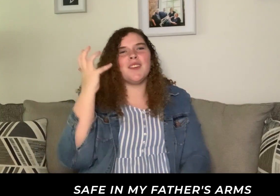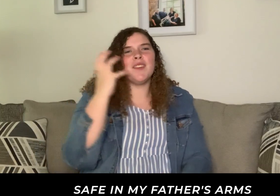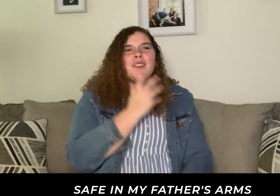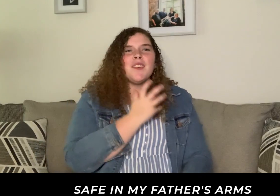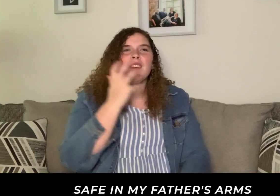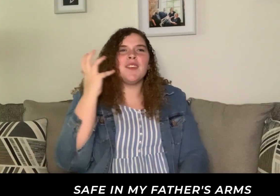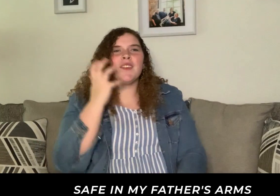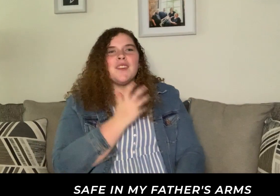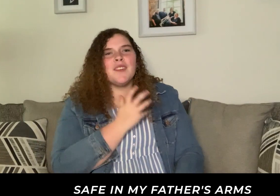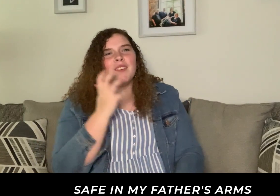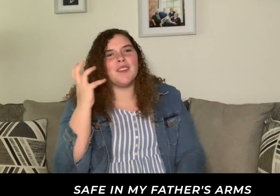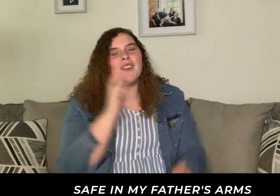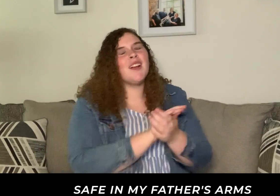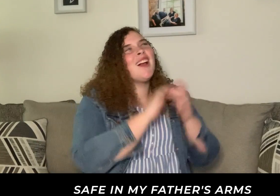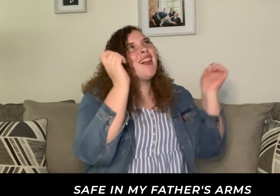father's arms